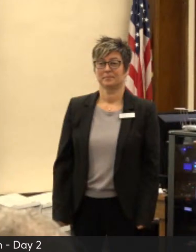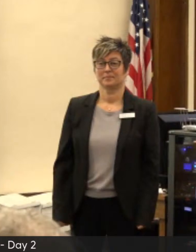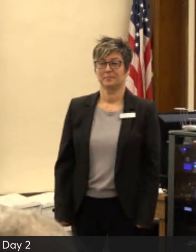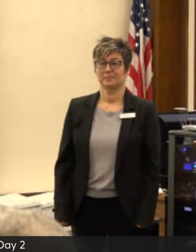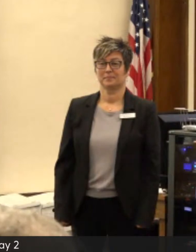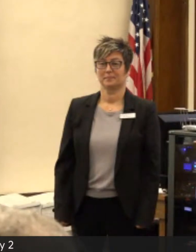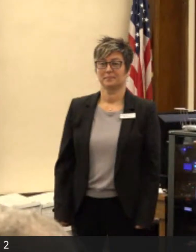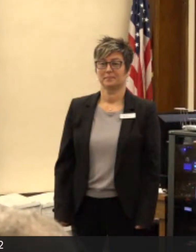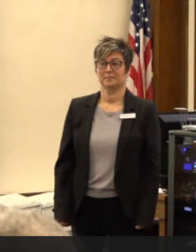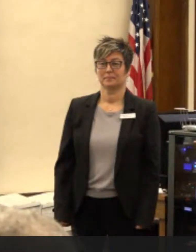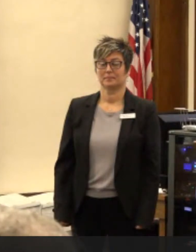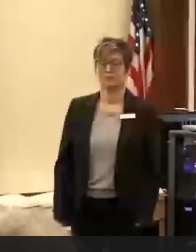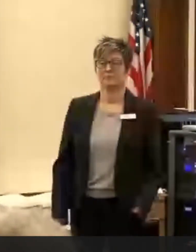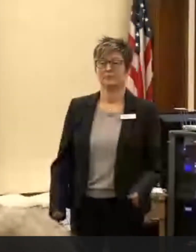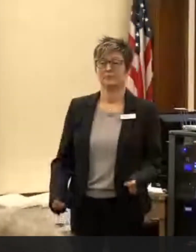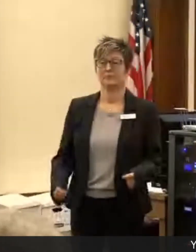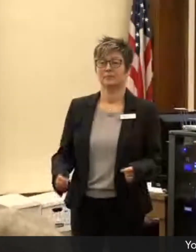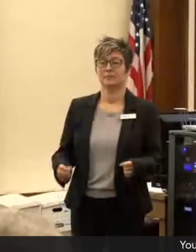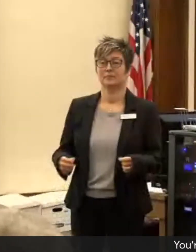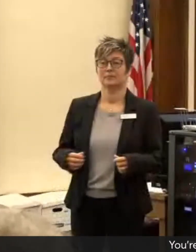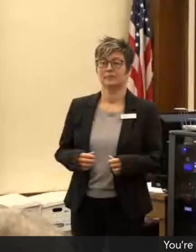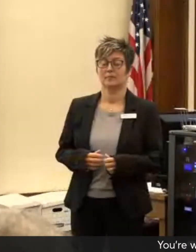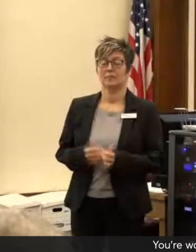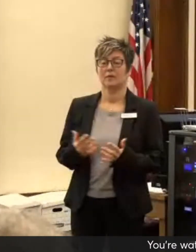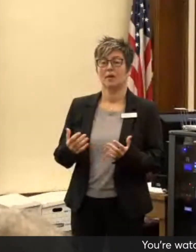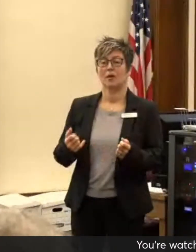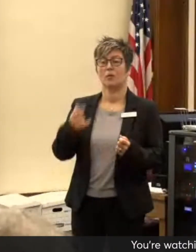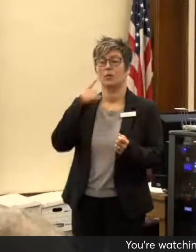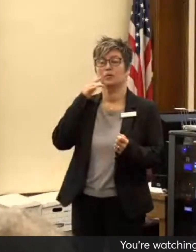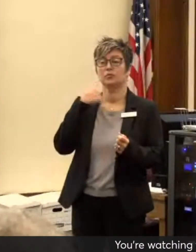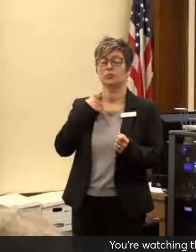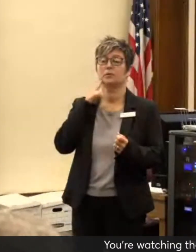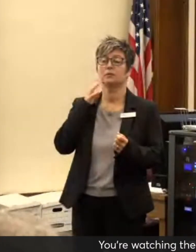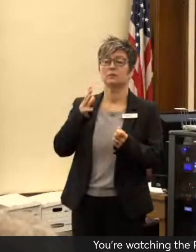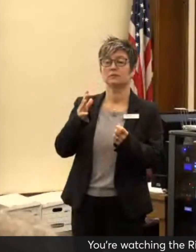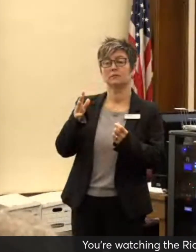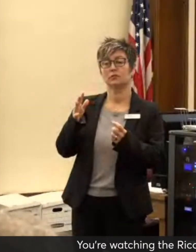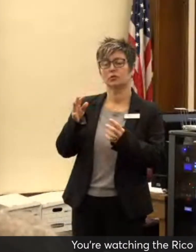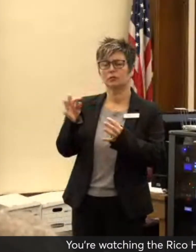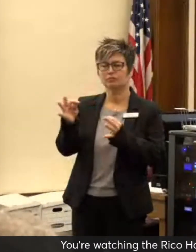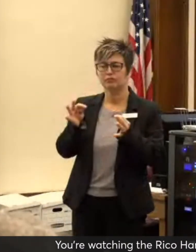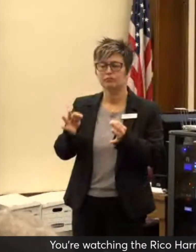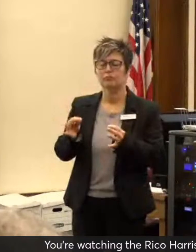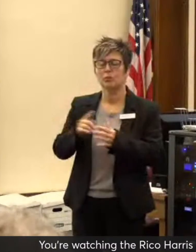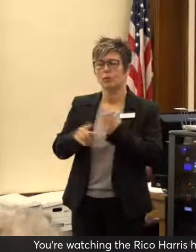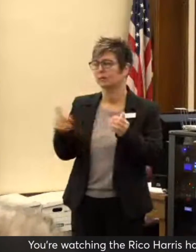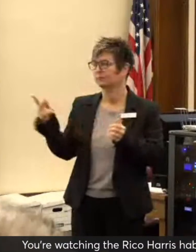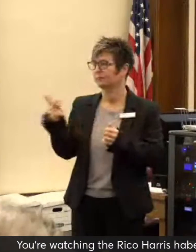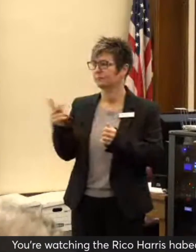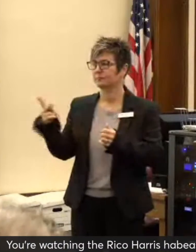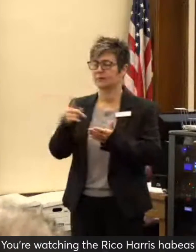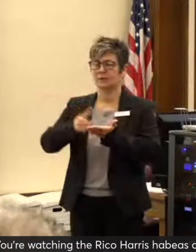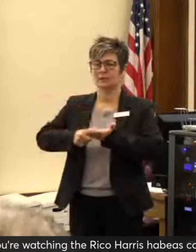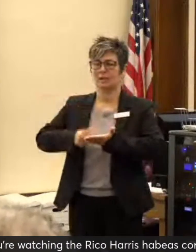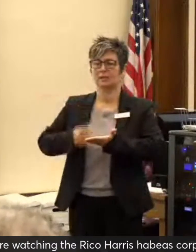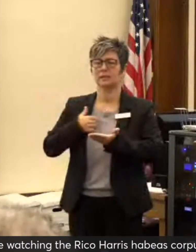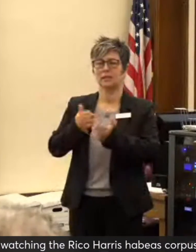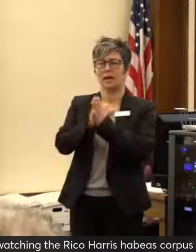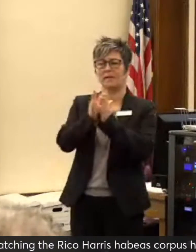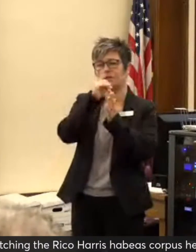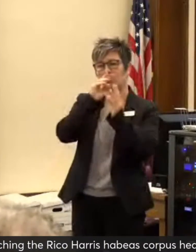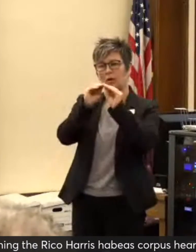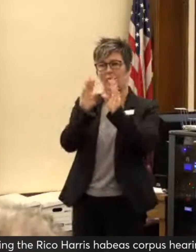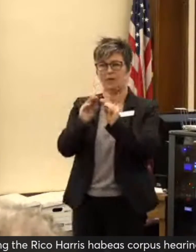So I'm just going to kind of walk through some of the things that you just discussed with Mr. Oldham and just sort of ask for some clarification on a couple of things.